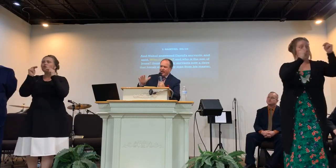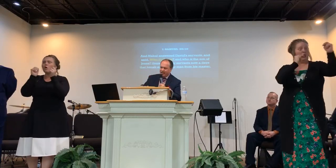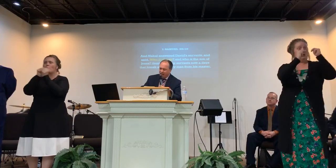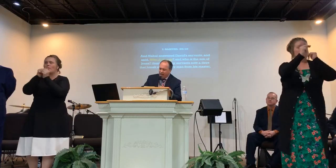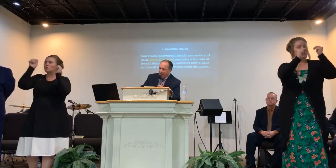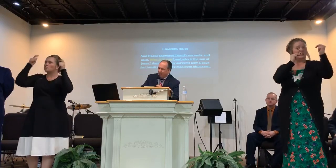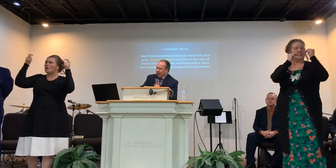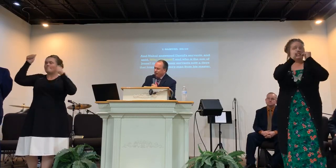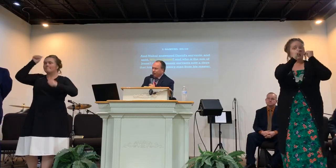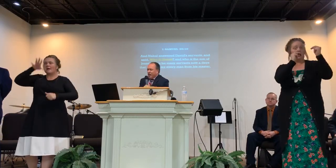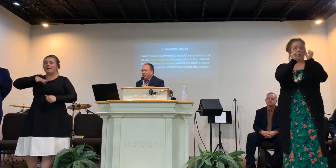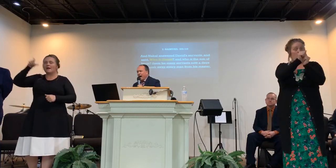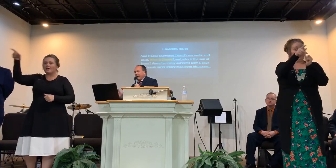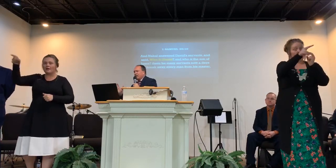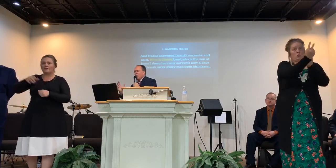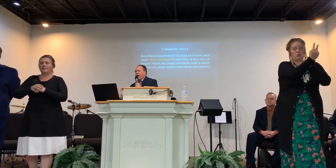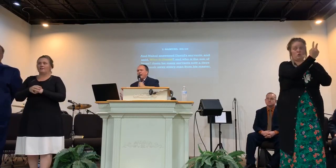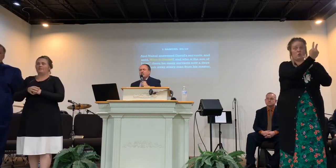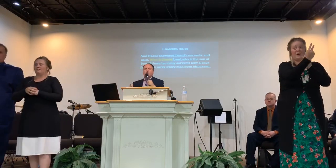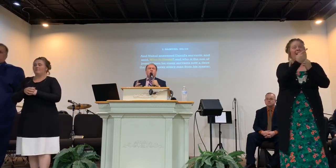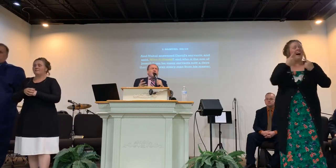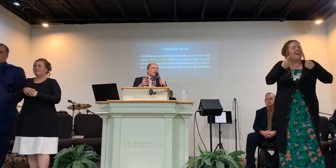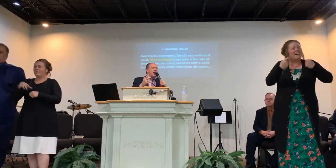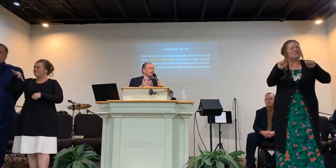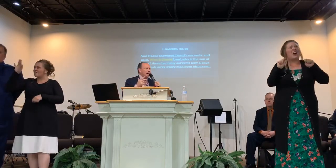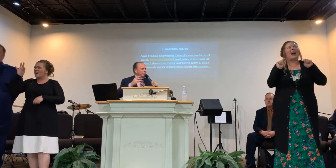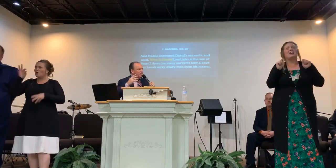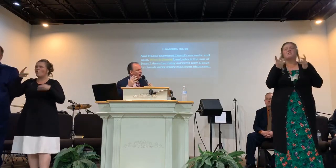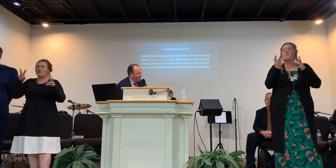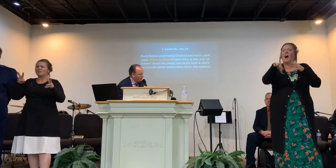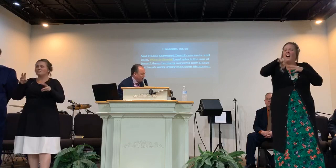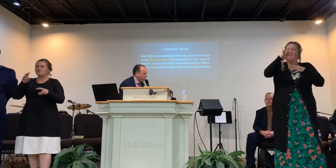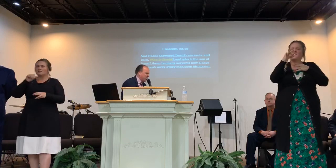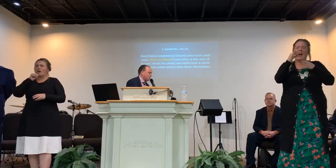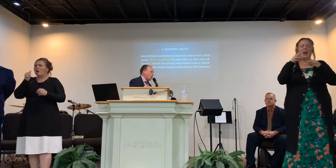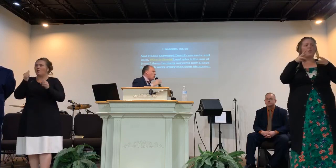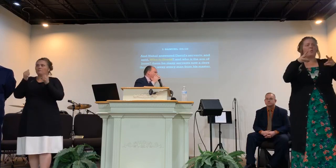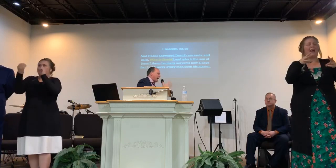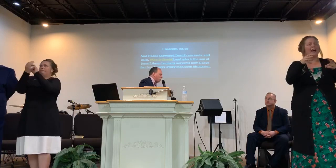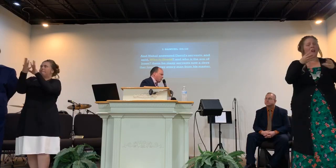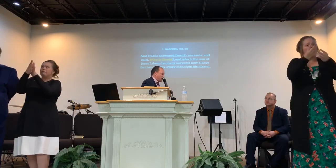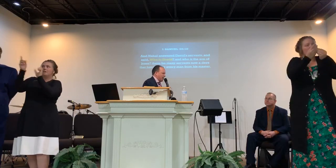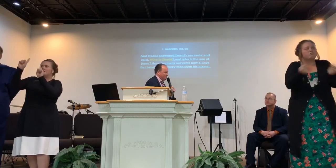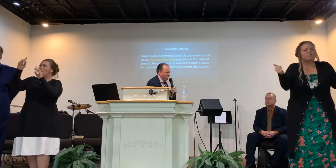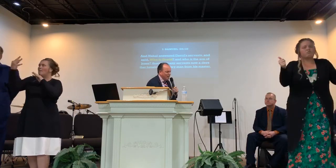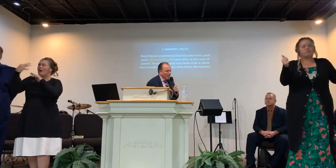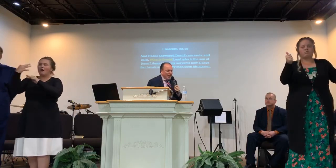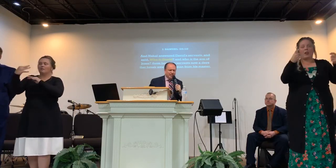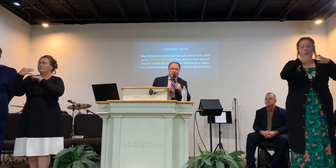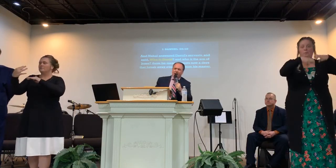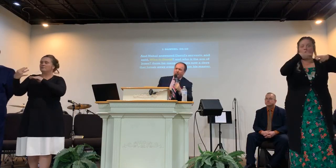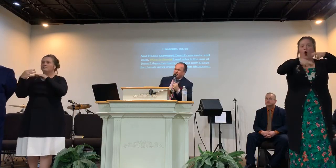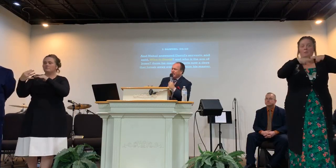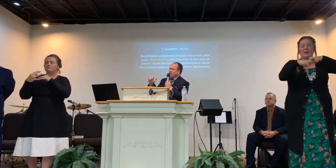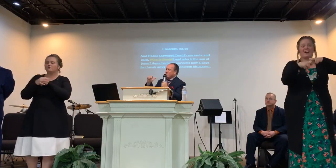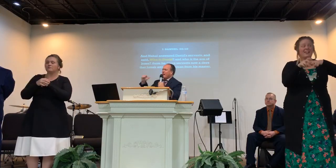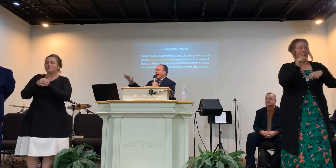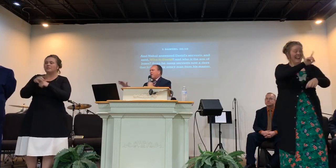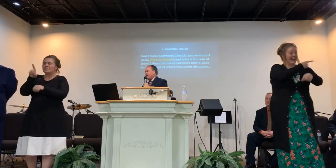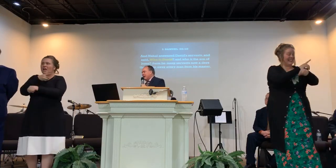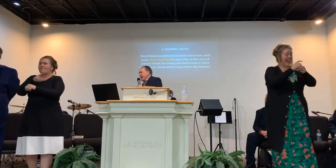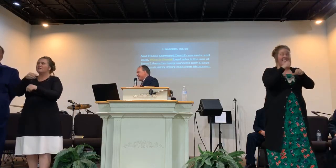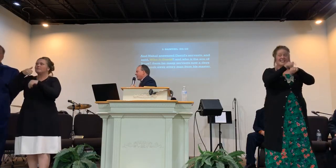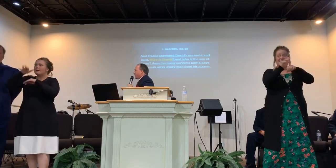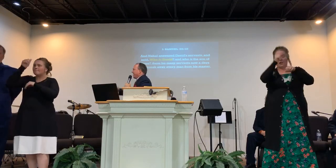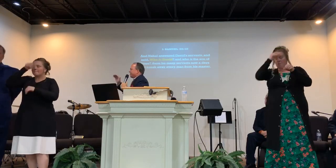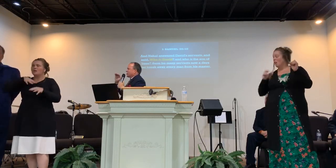great man, and they could find a way to not come to conflict with him, no battle with him. And David sent his men